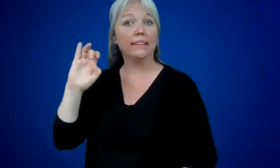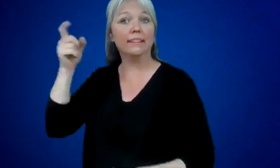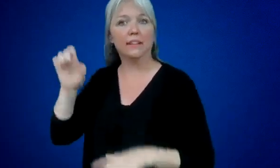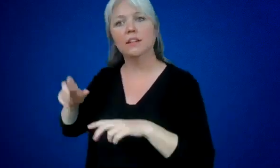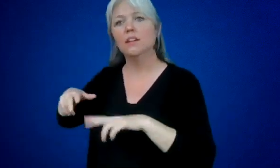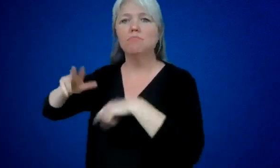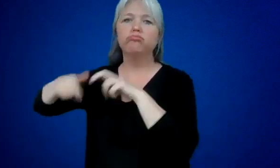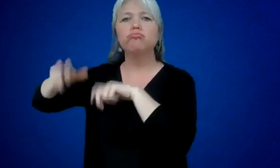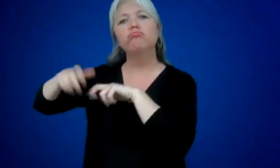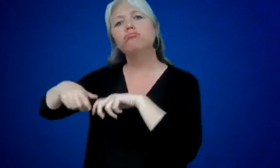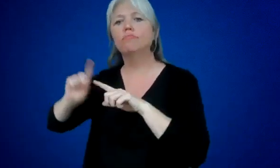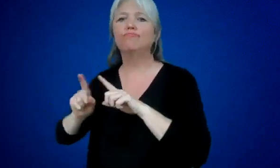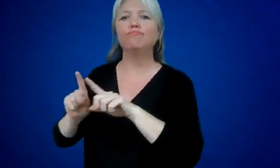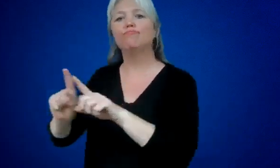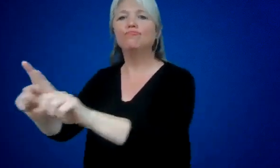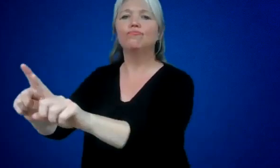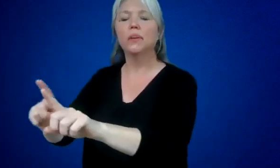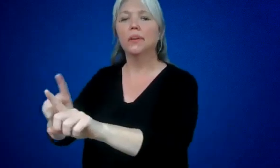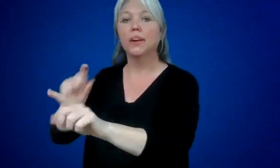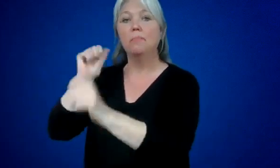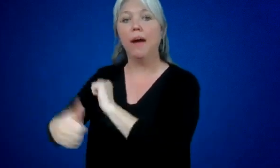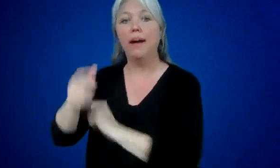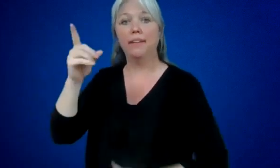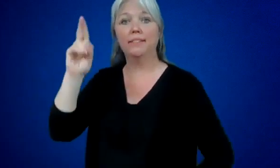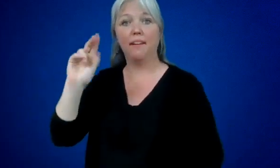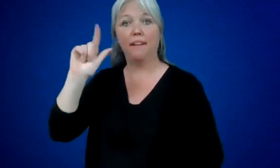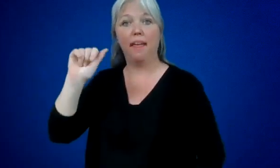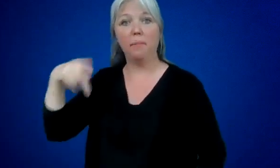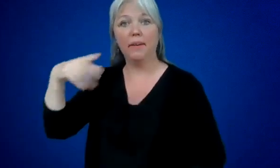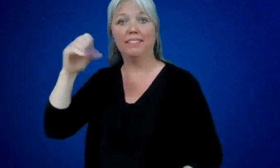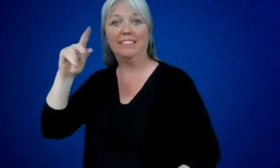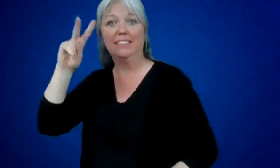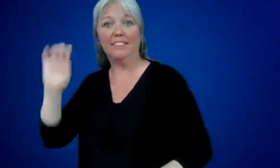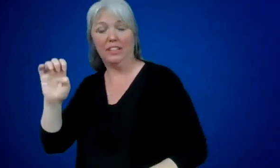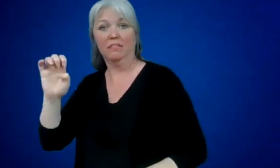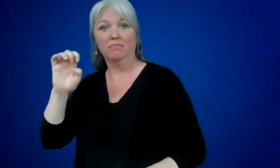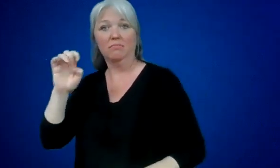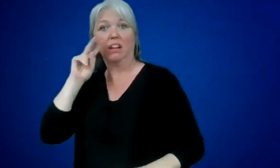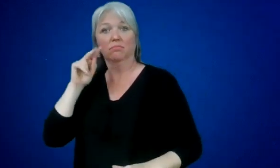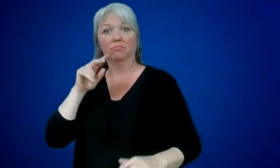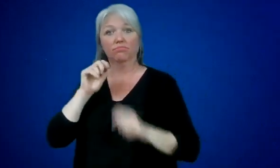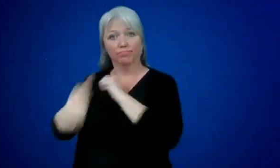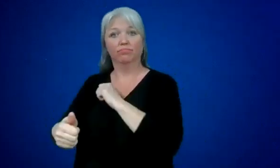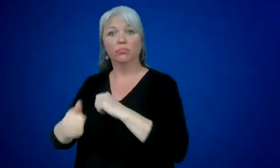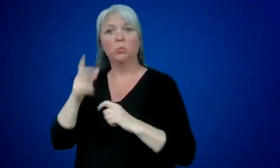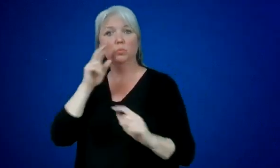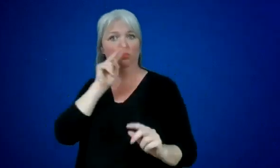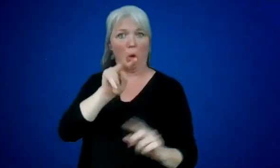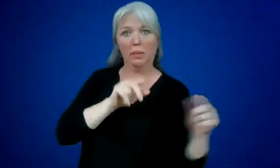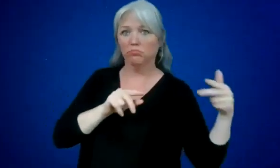Stevie Dewberry's house, and when Dunlap and Stevie saw me, they got on their bikes and started following me. They wouldn't